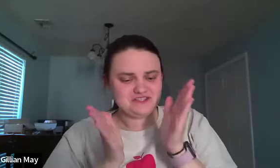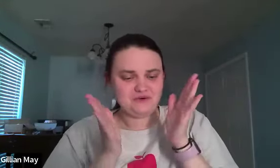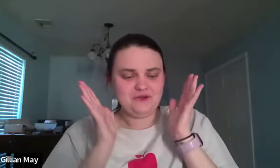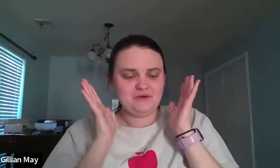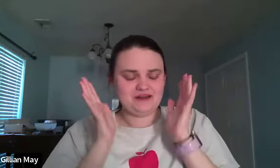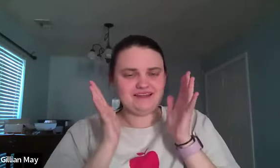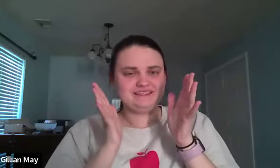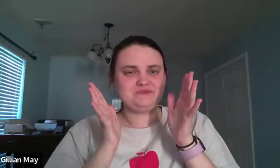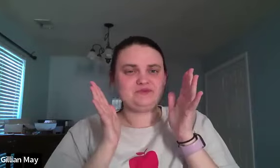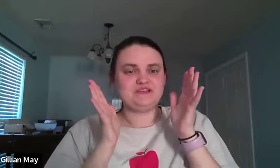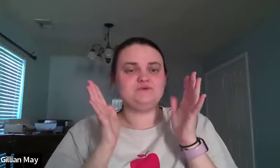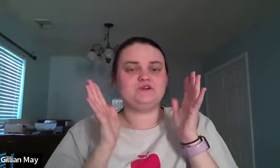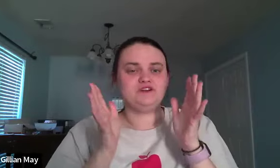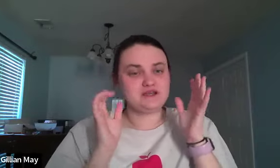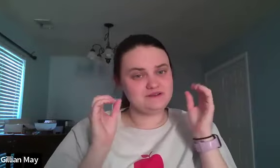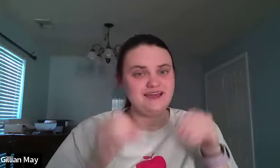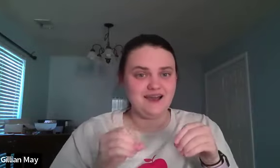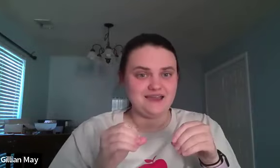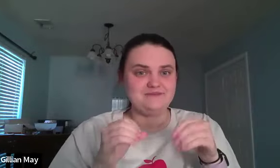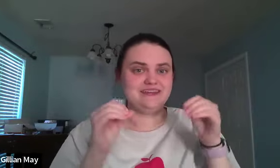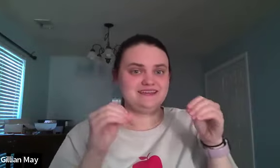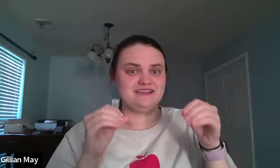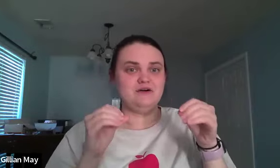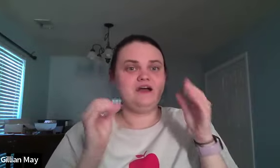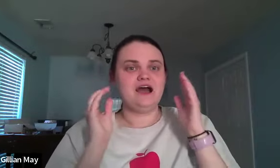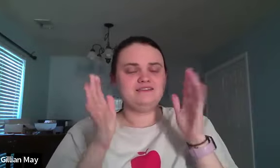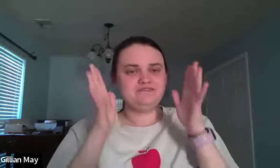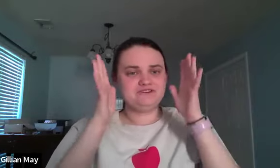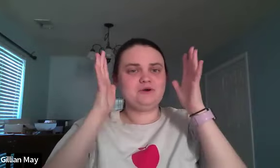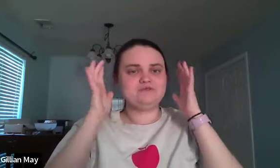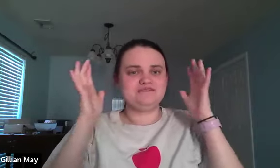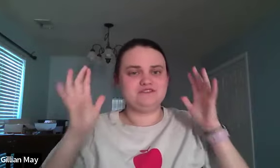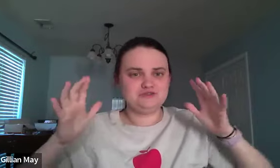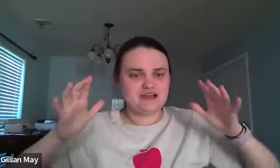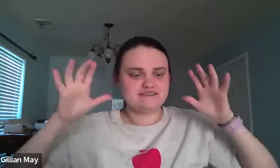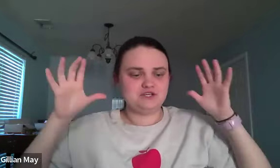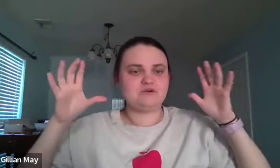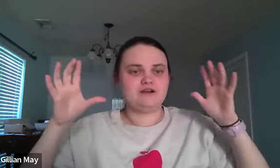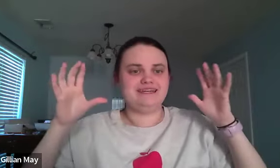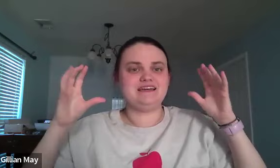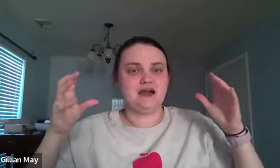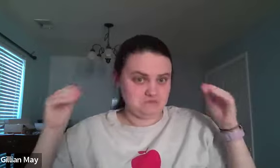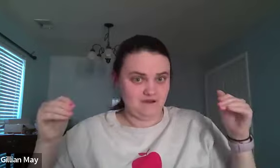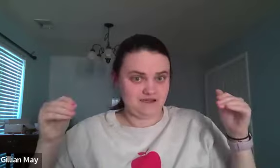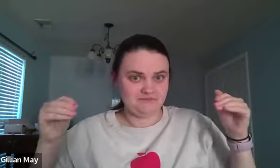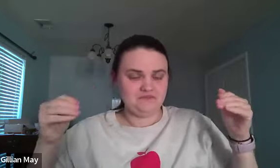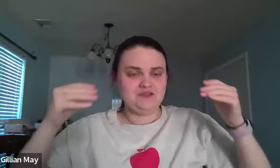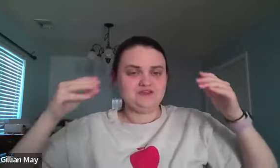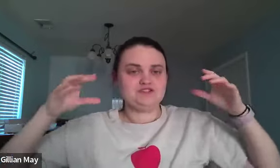So what I like to tell people is when we're talking about time in ASL, I like for you to almost like visualize that you are on a timeline. So